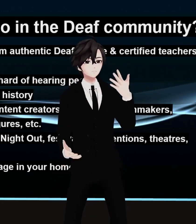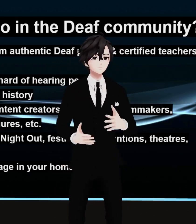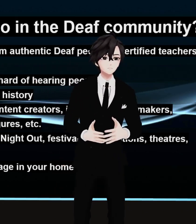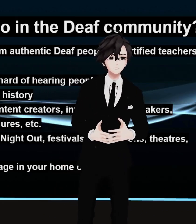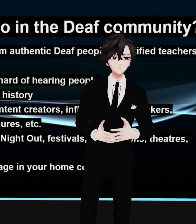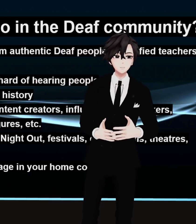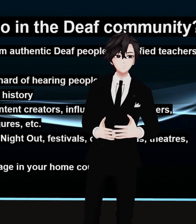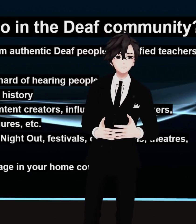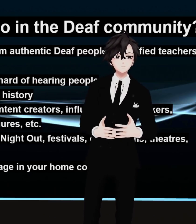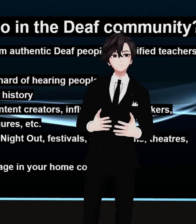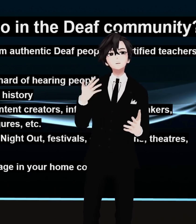on.